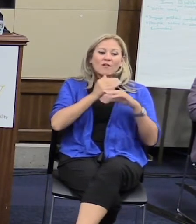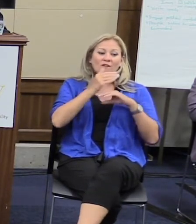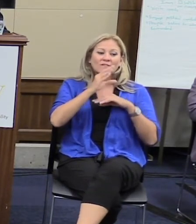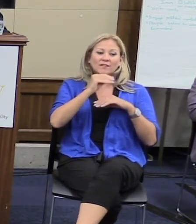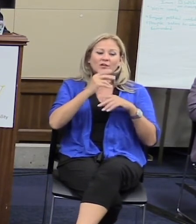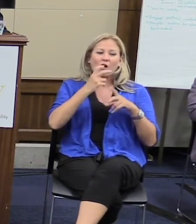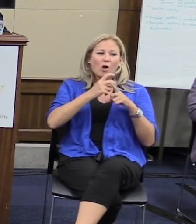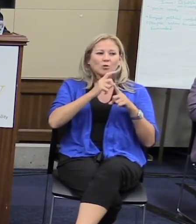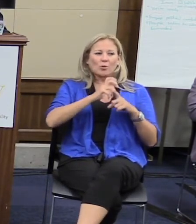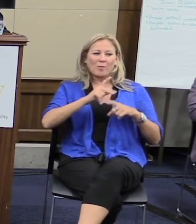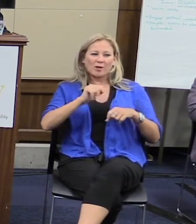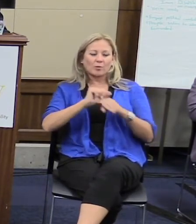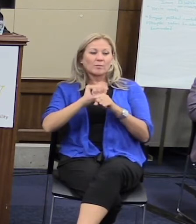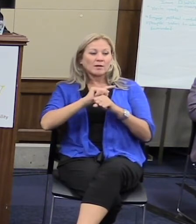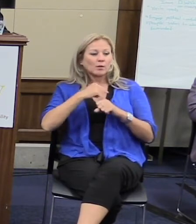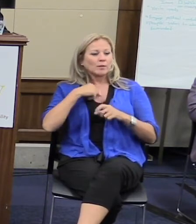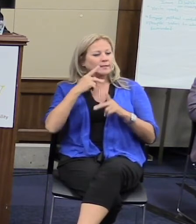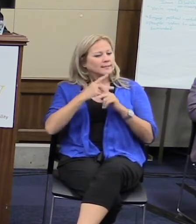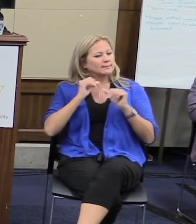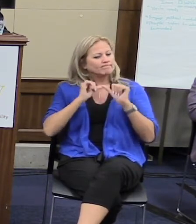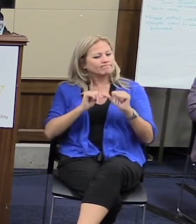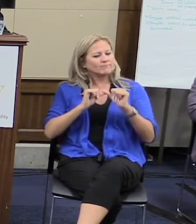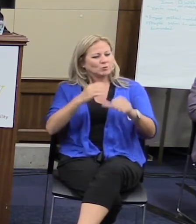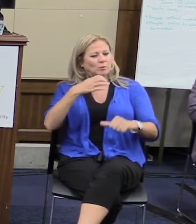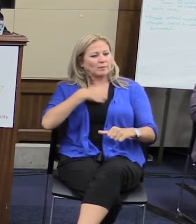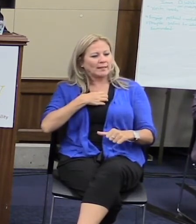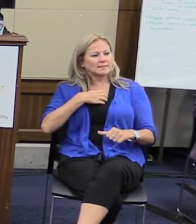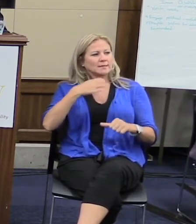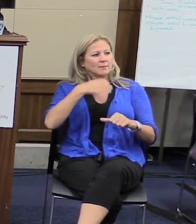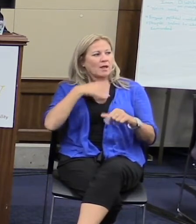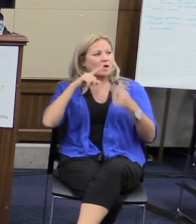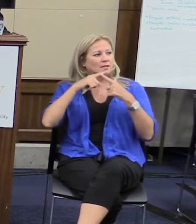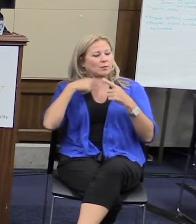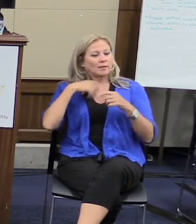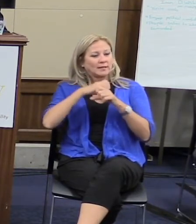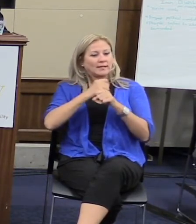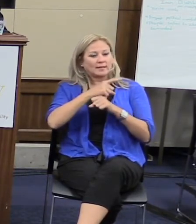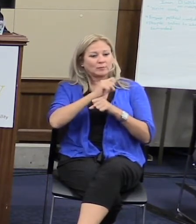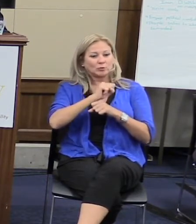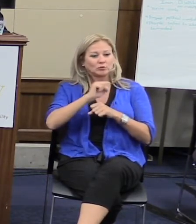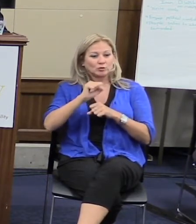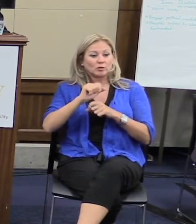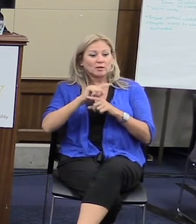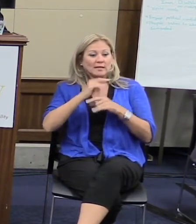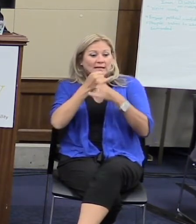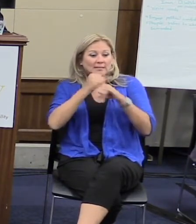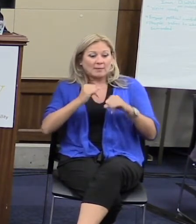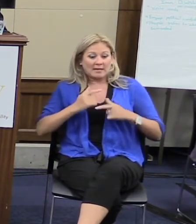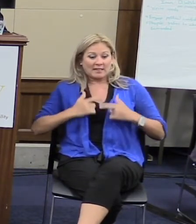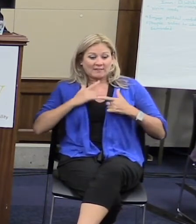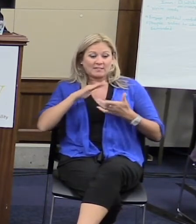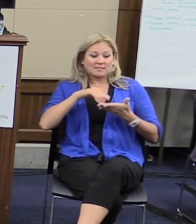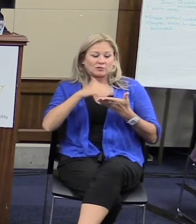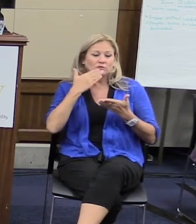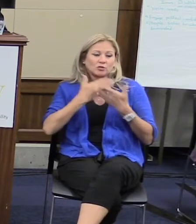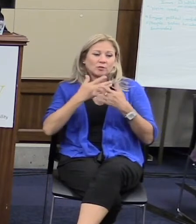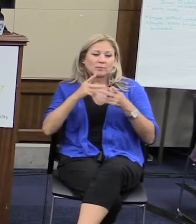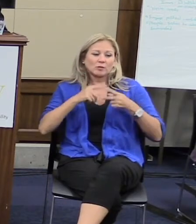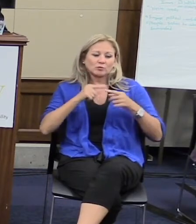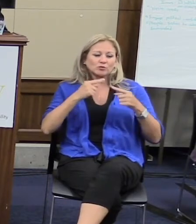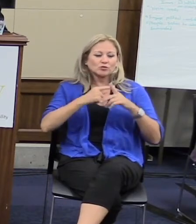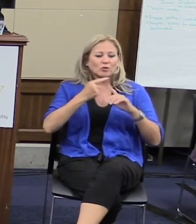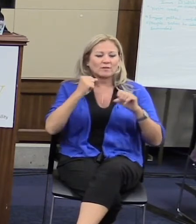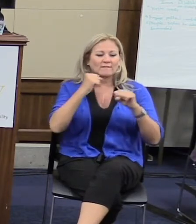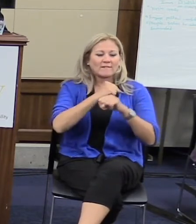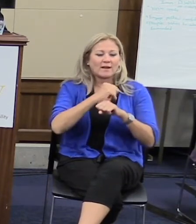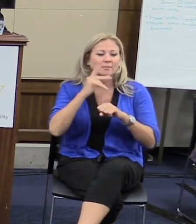we keep doing appeals till we get them on Social Security. So an independent living center is a good place to start to fight that